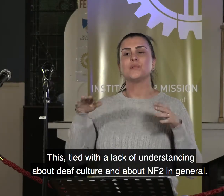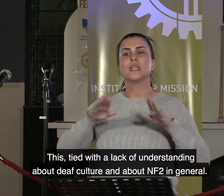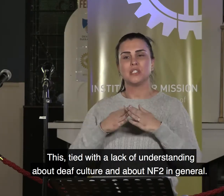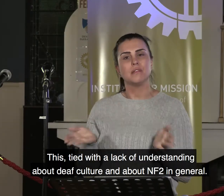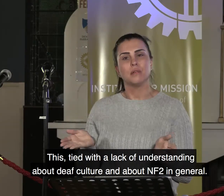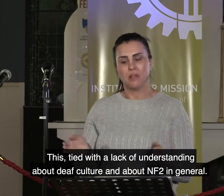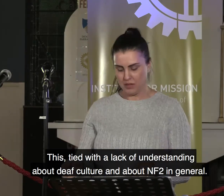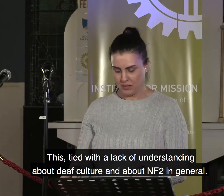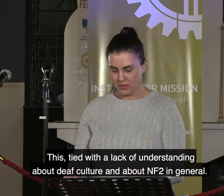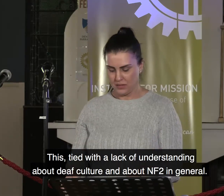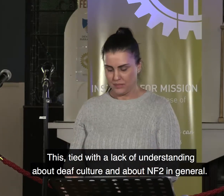general.